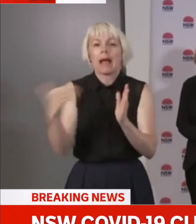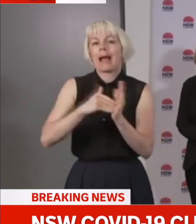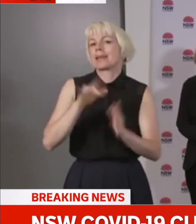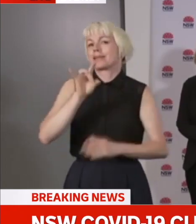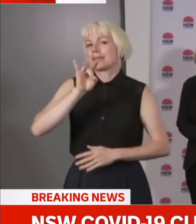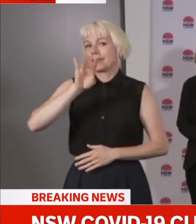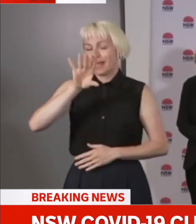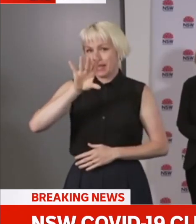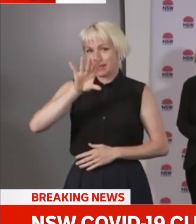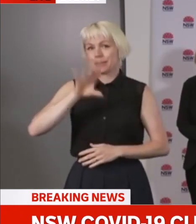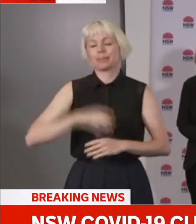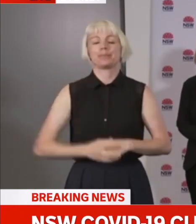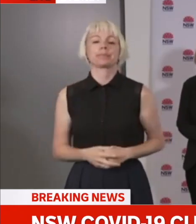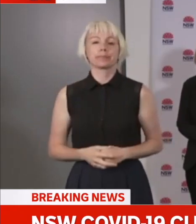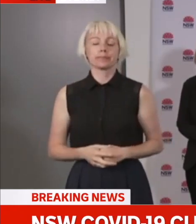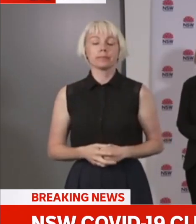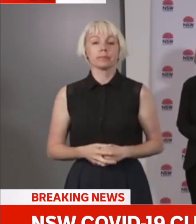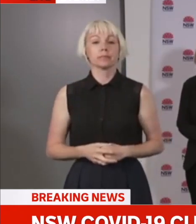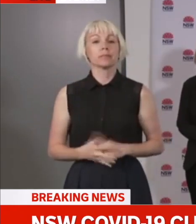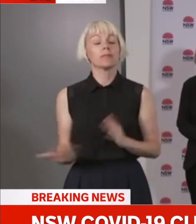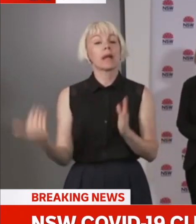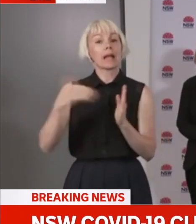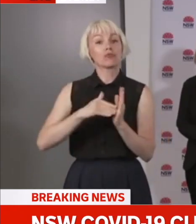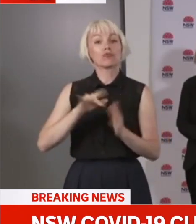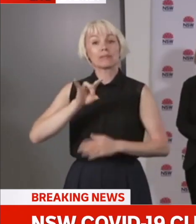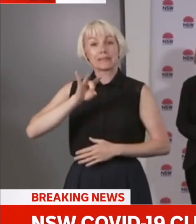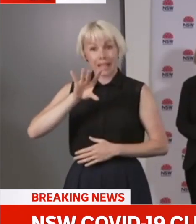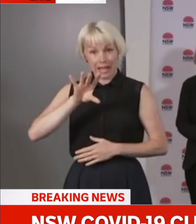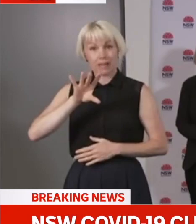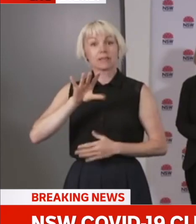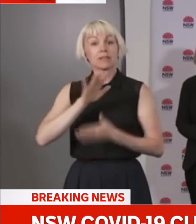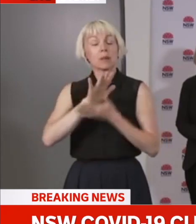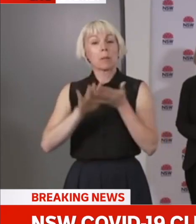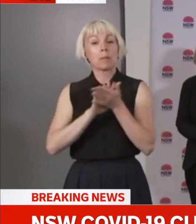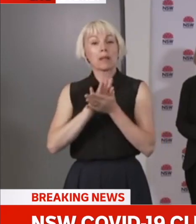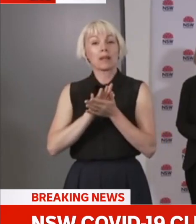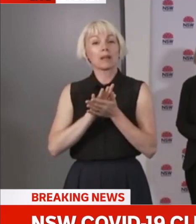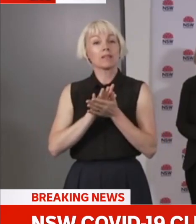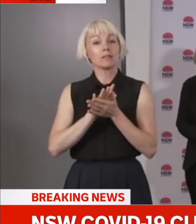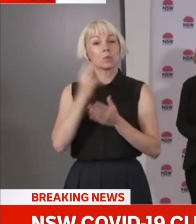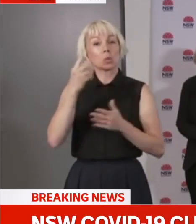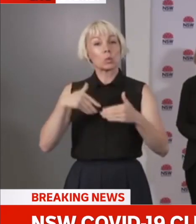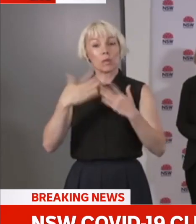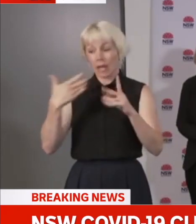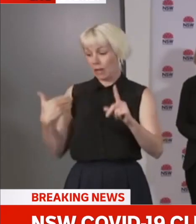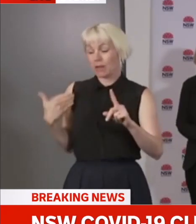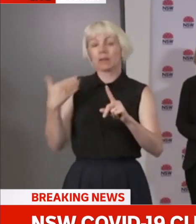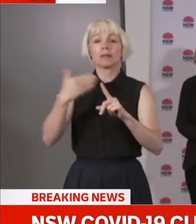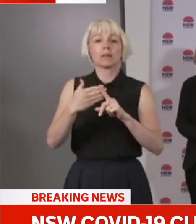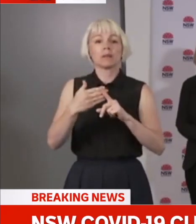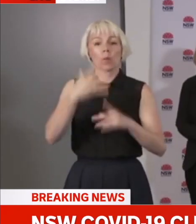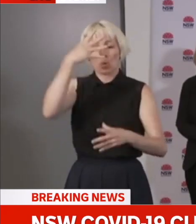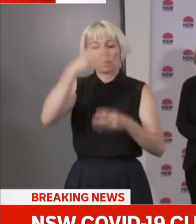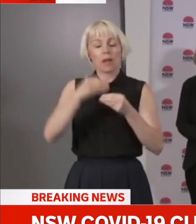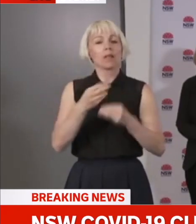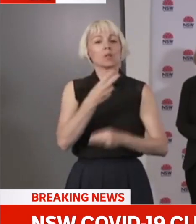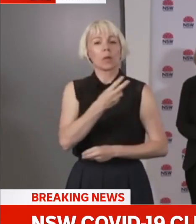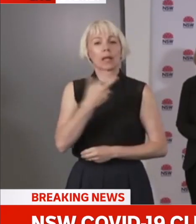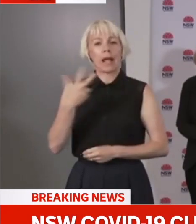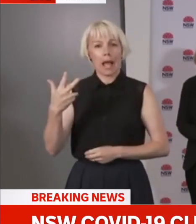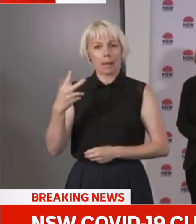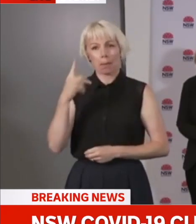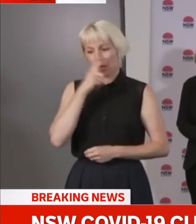additional cases. So those 10 additional cases mean that in the last 48 hours, there's been a total of 28 linked to that